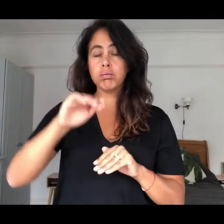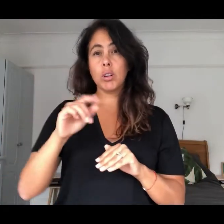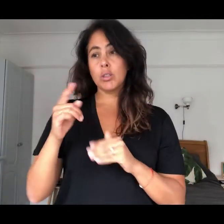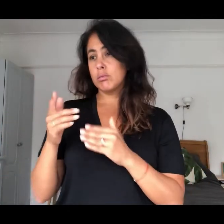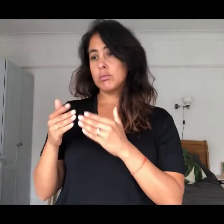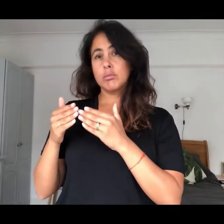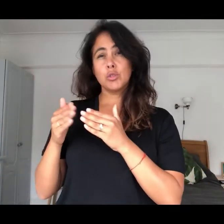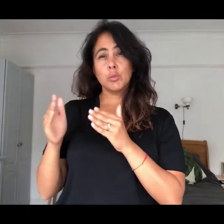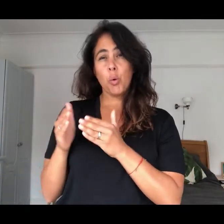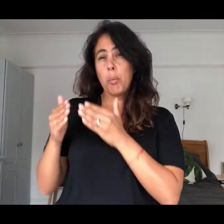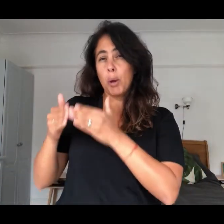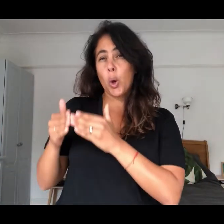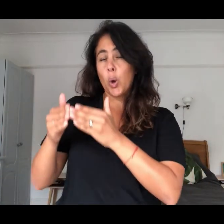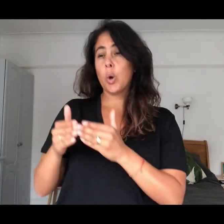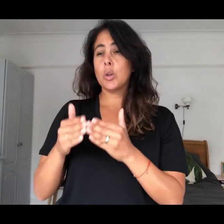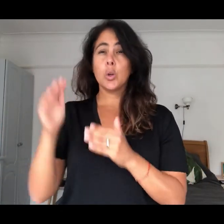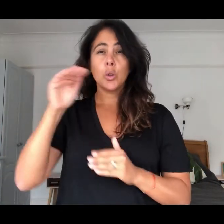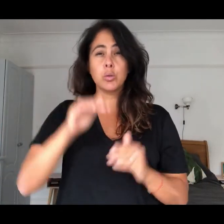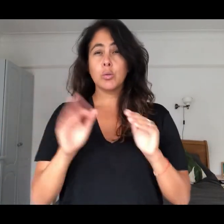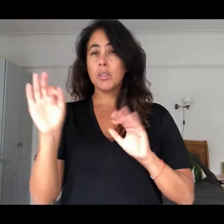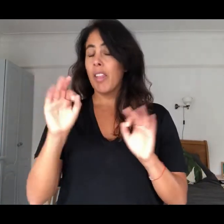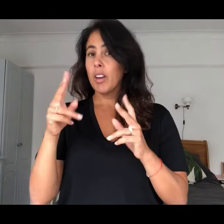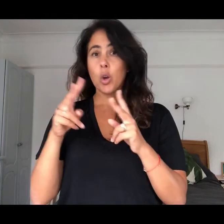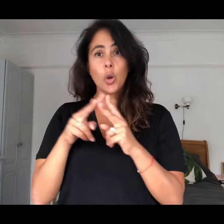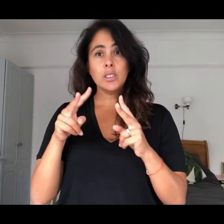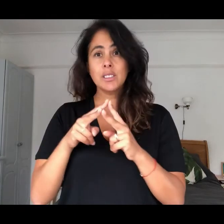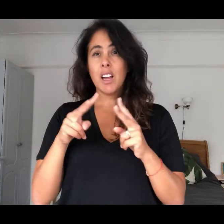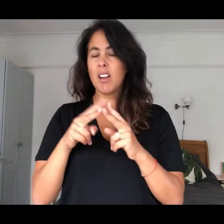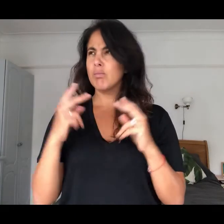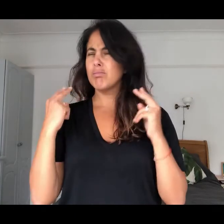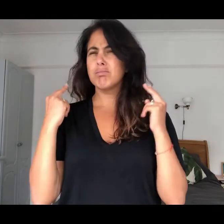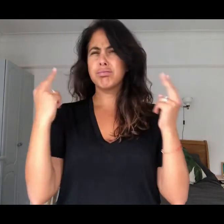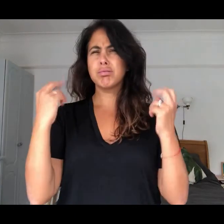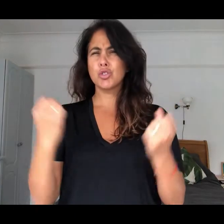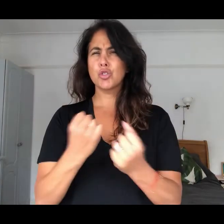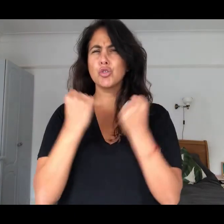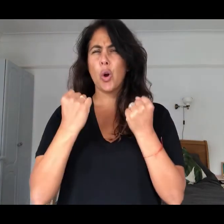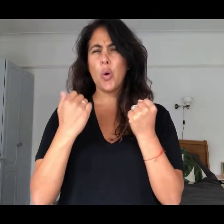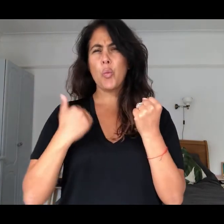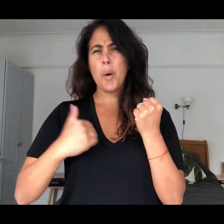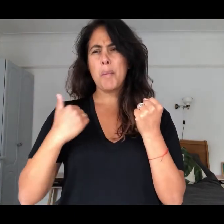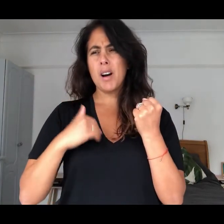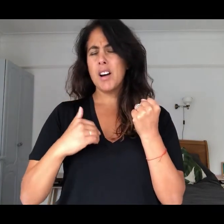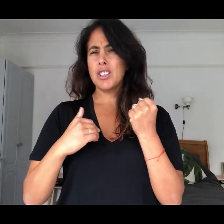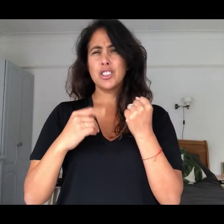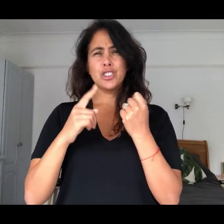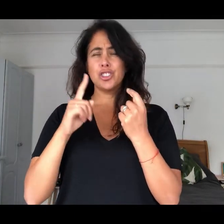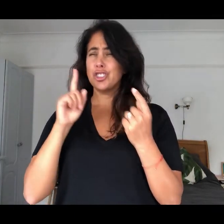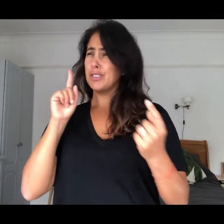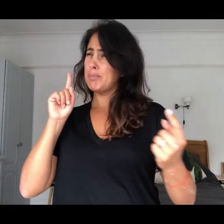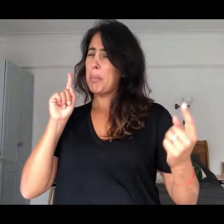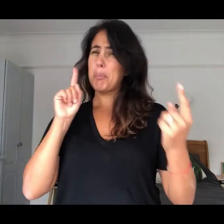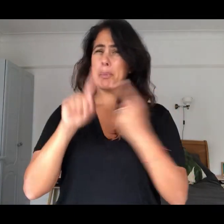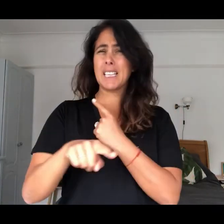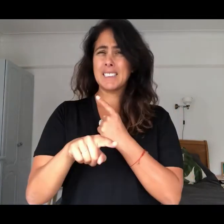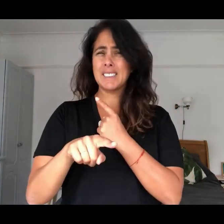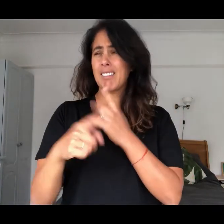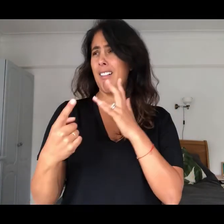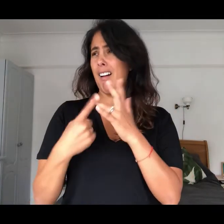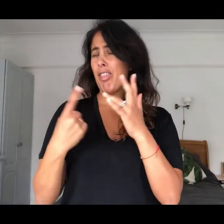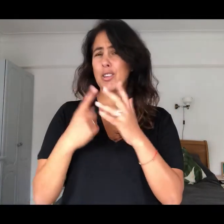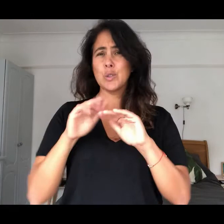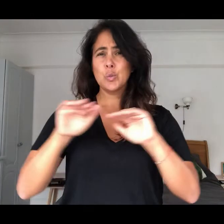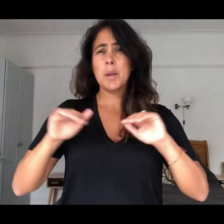Nothing but a small boat next to her. No contact allowed. Powerhouse. She smashed the previous